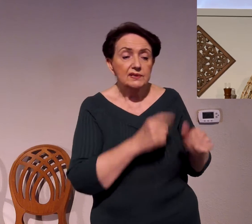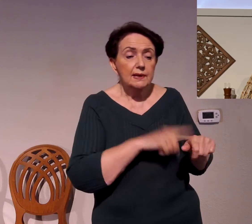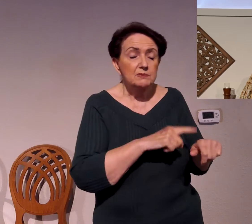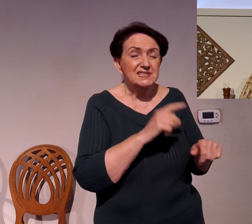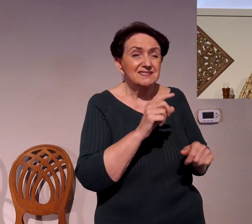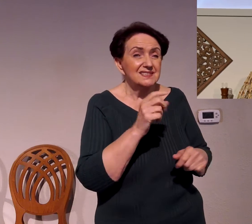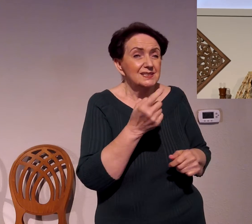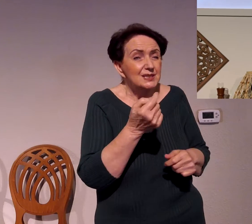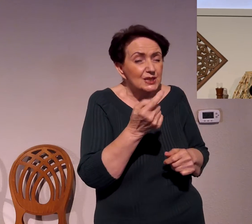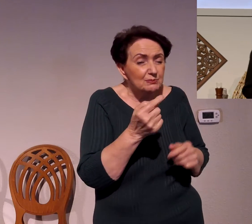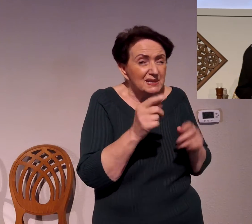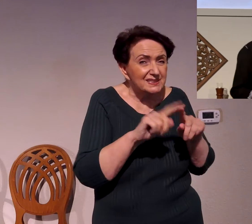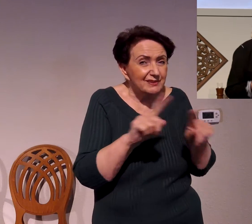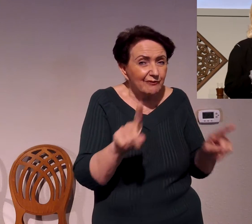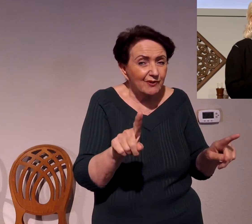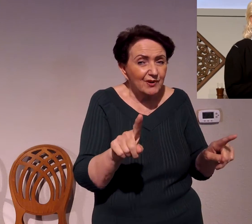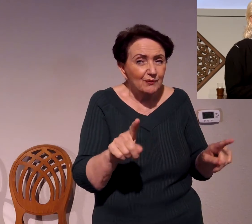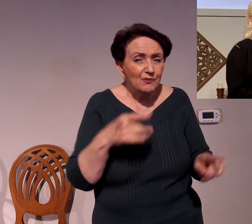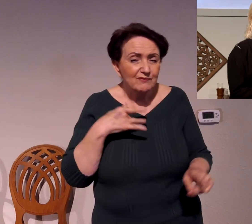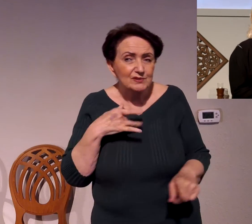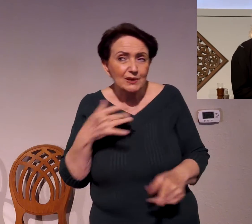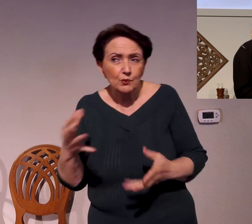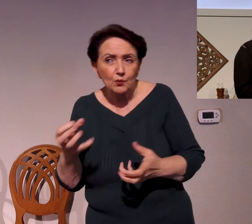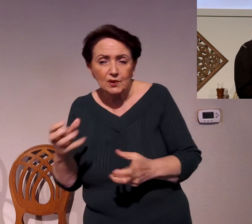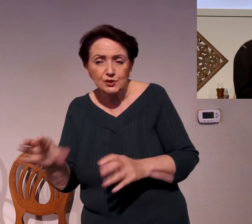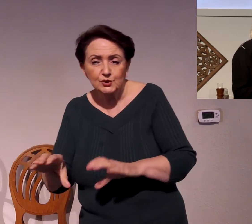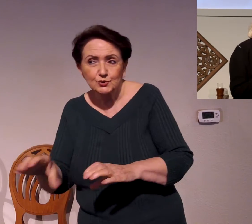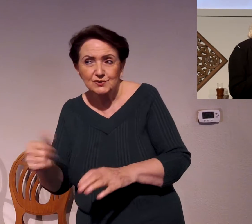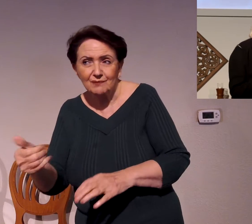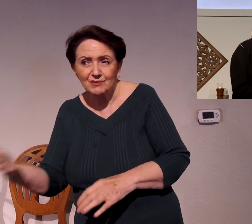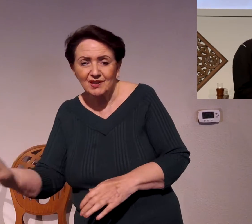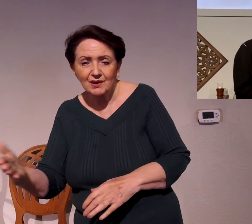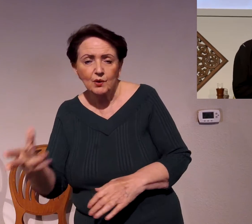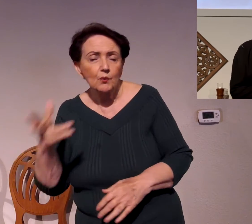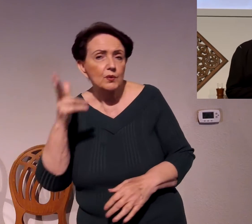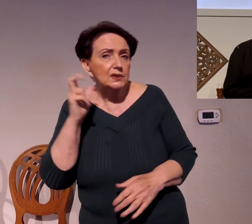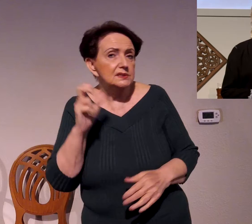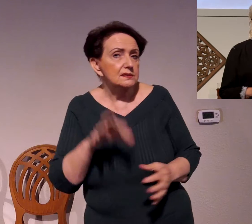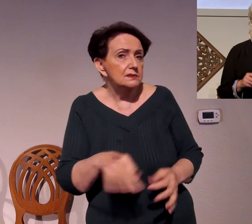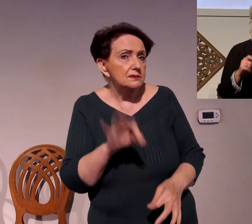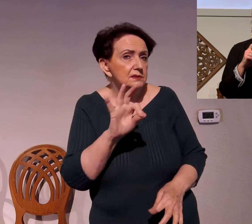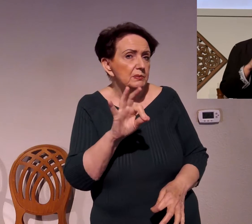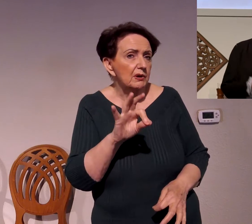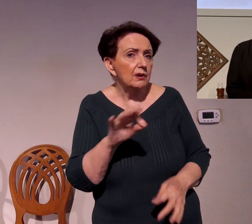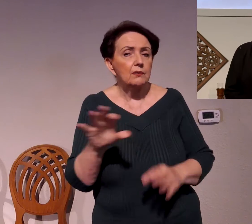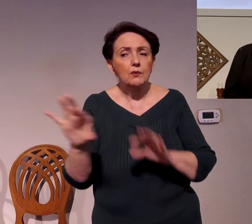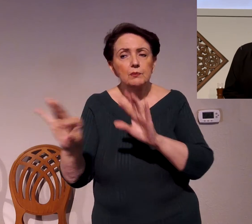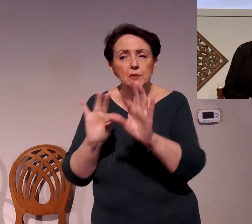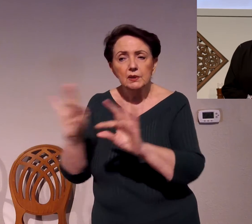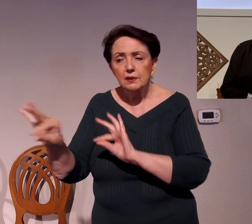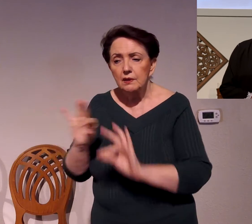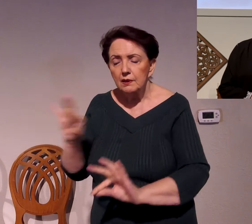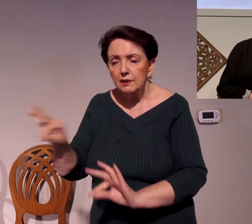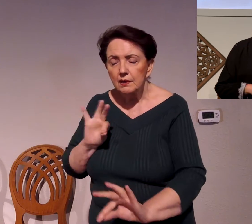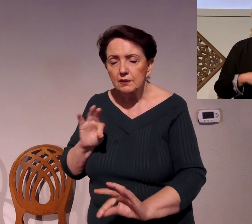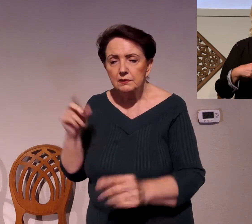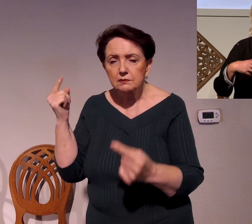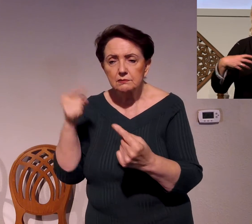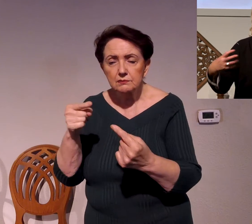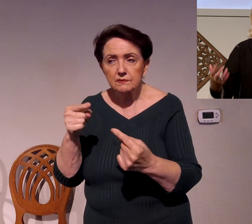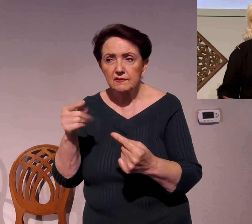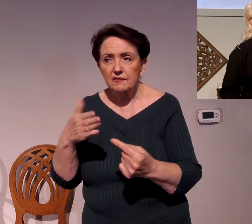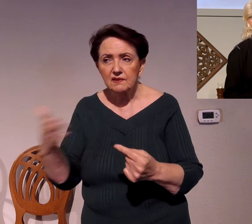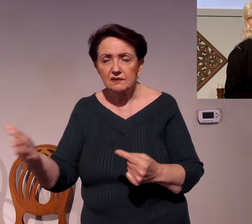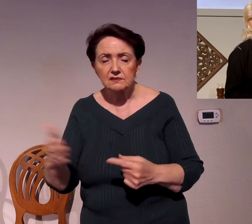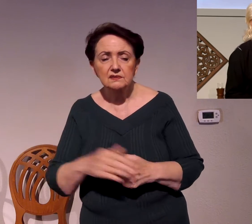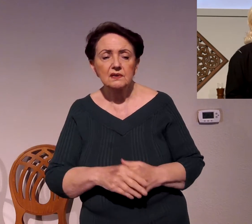time it feels like we want to do something, we listen to spirit, we pick specific things, we look at the quality of